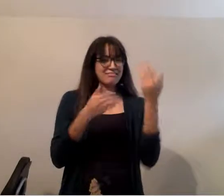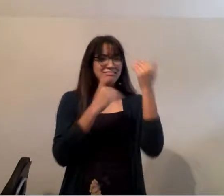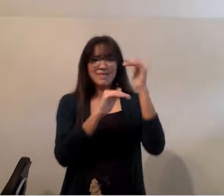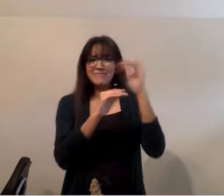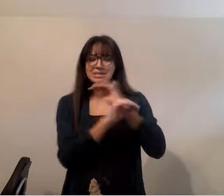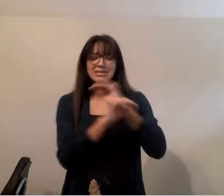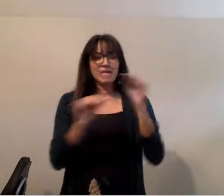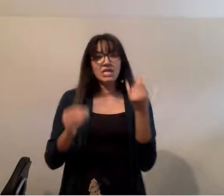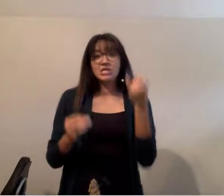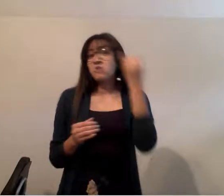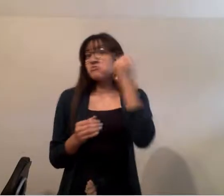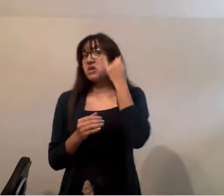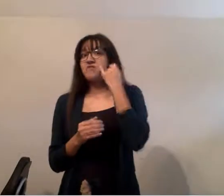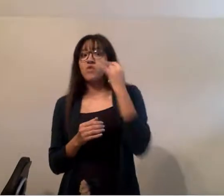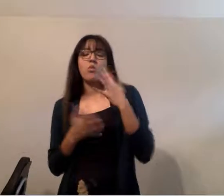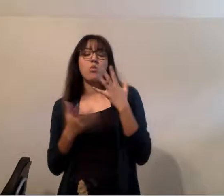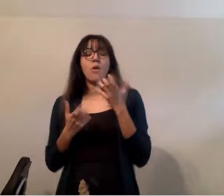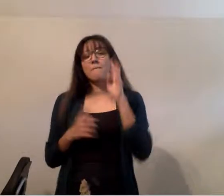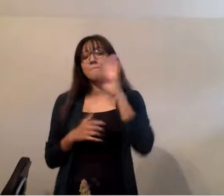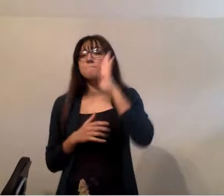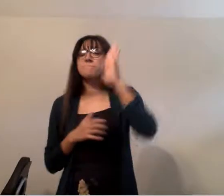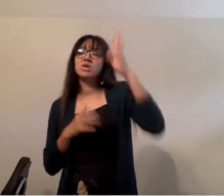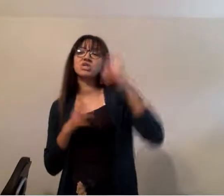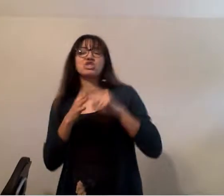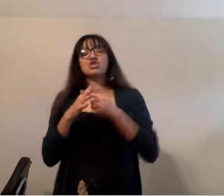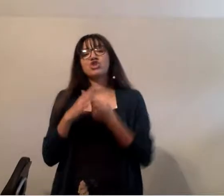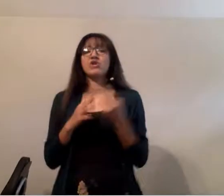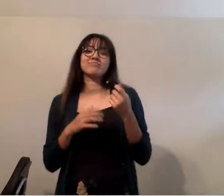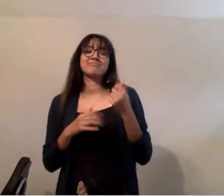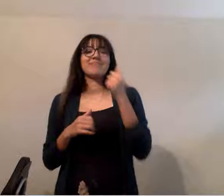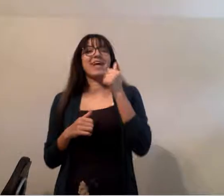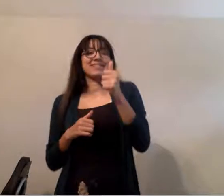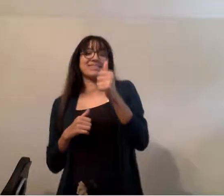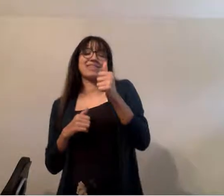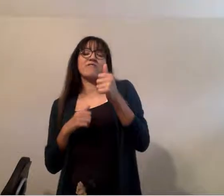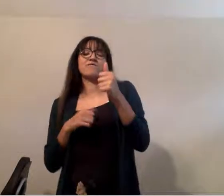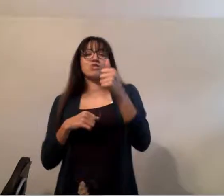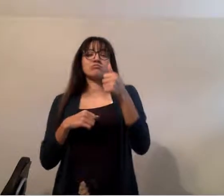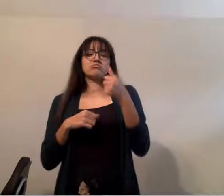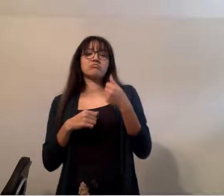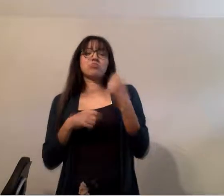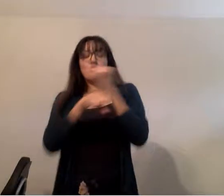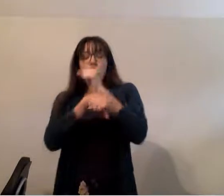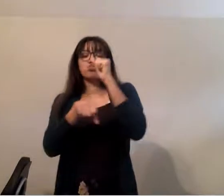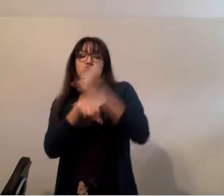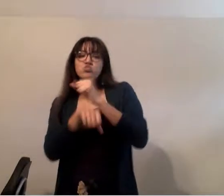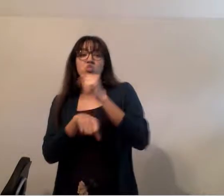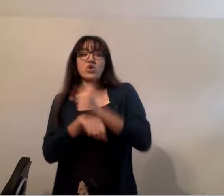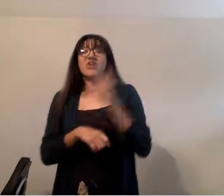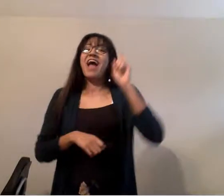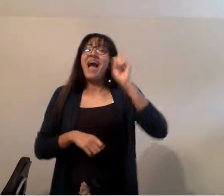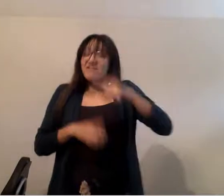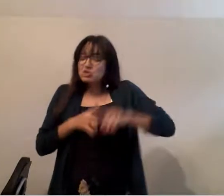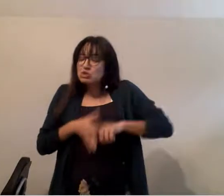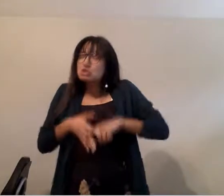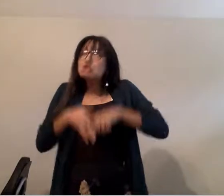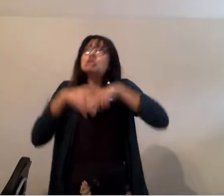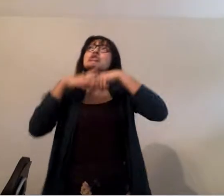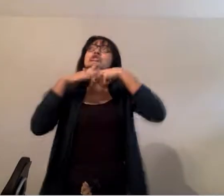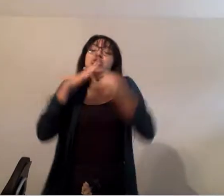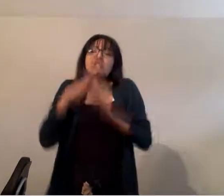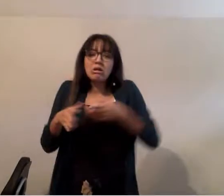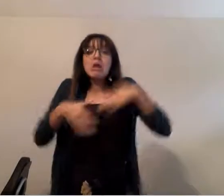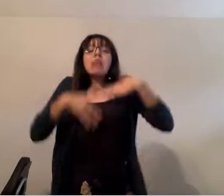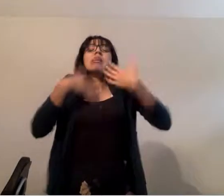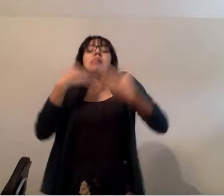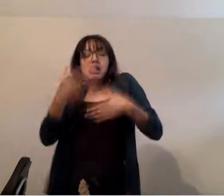something entrepreneurial, there's no deadlines on those things at first because nothing's happening at first, not until you've gone out and done the hard work to get some